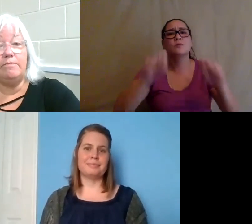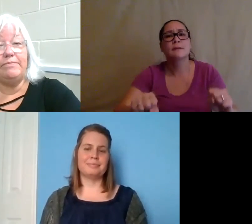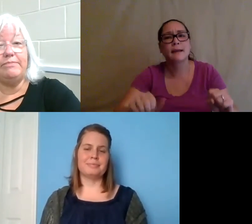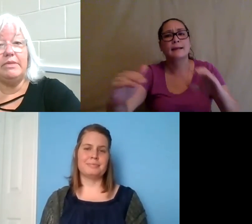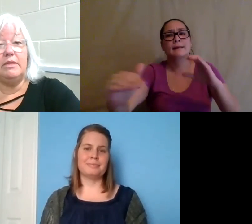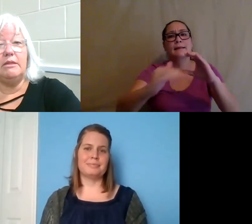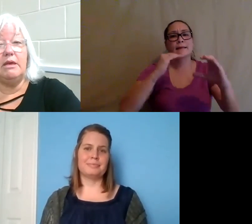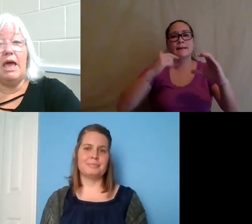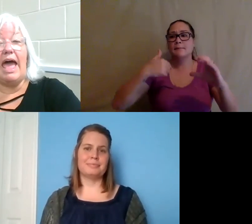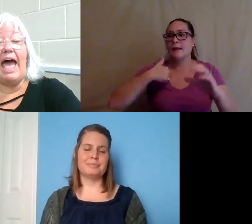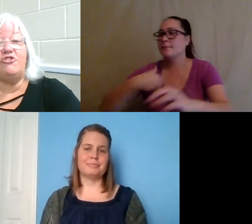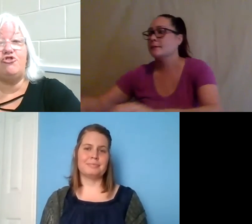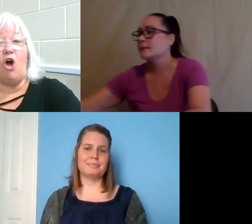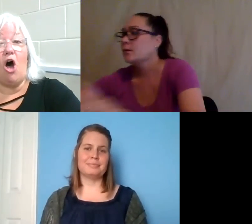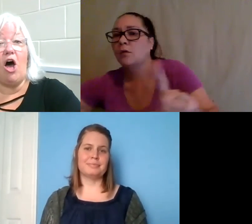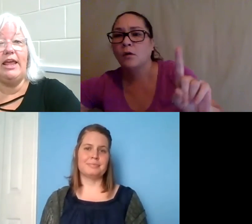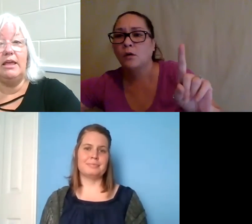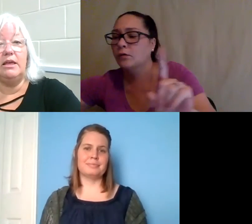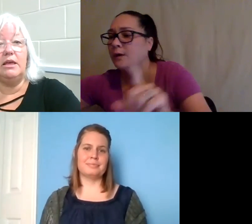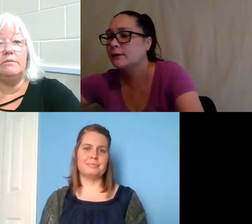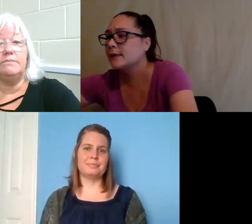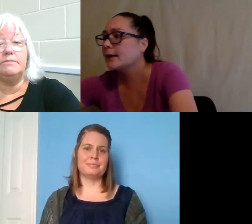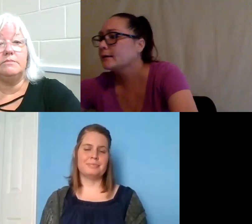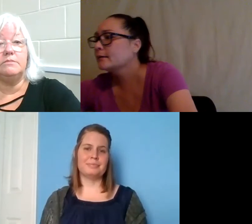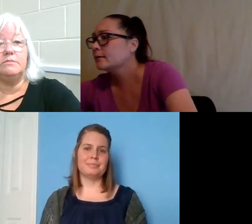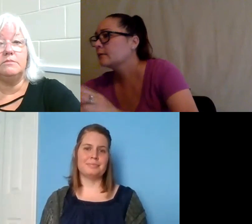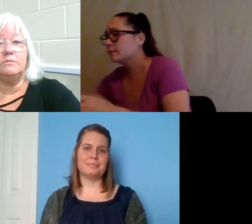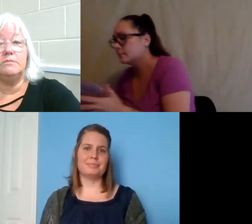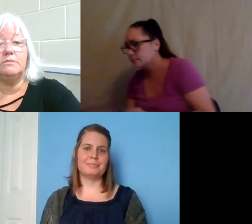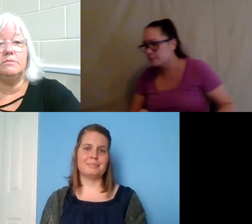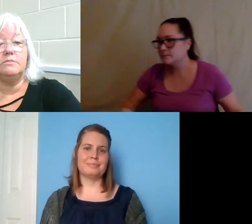me at Sean. Hold on 1 second.